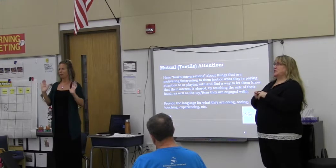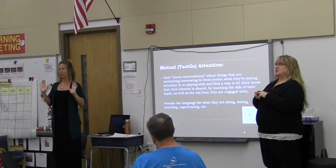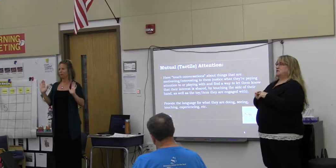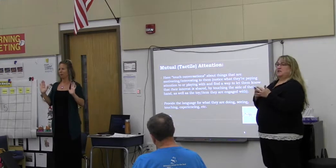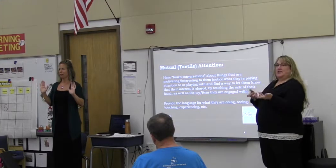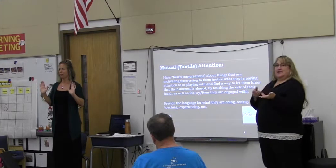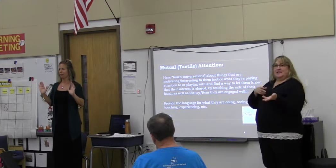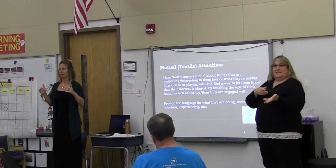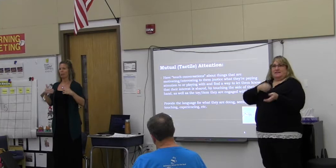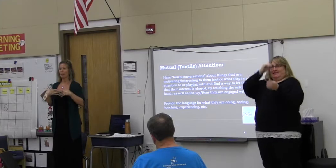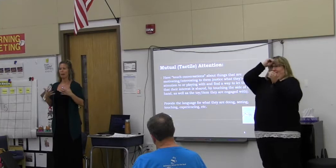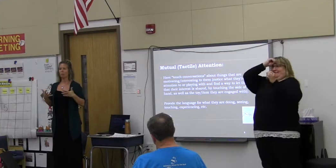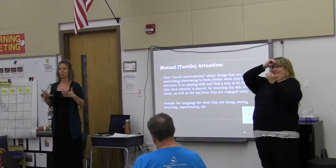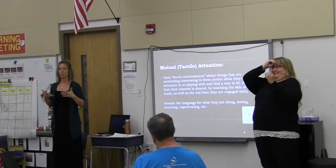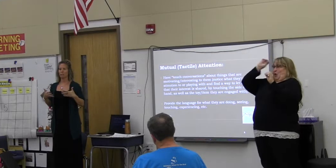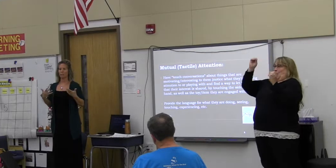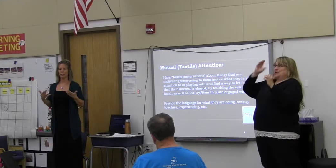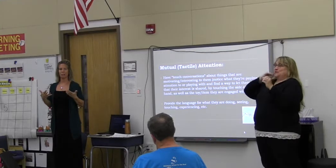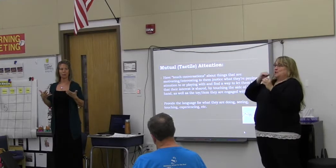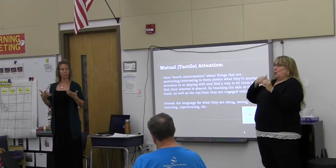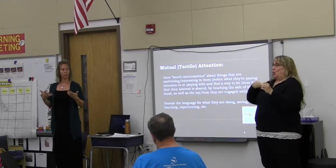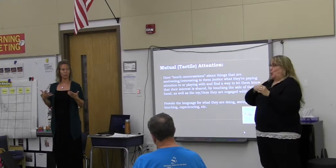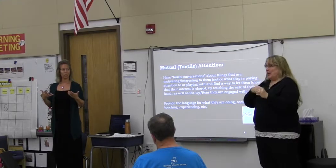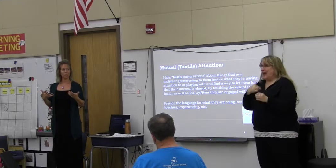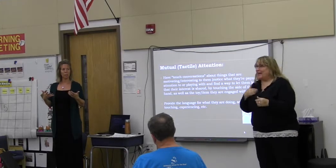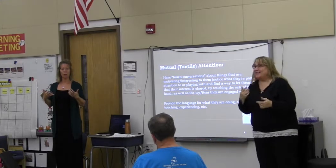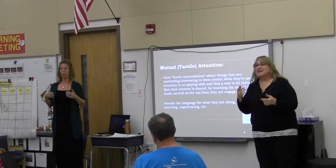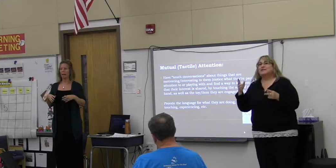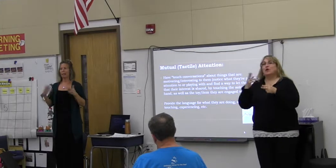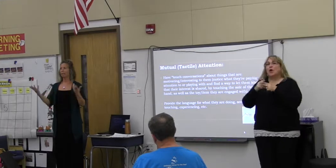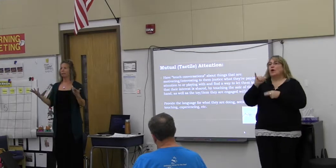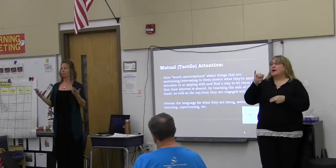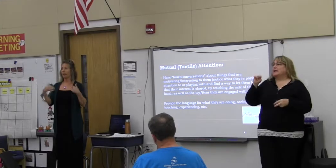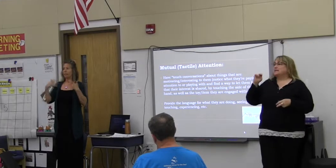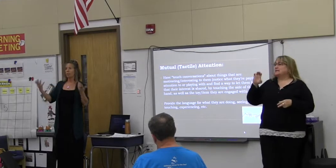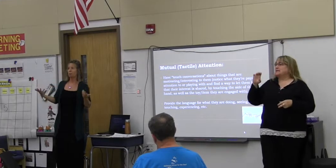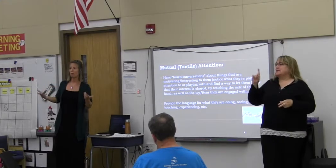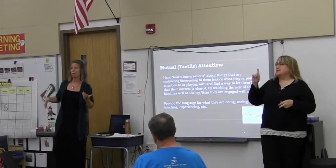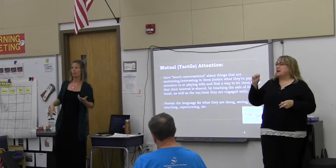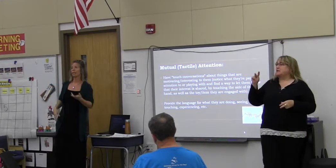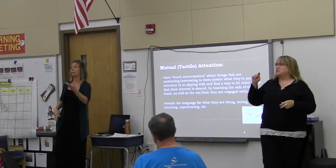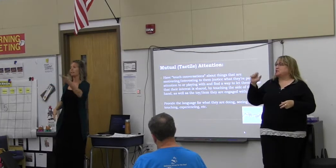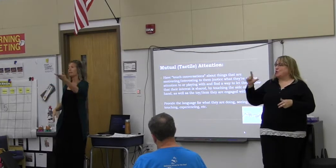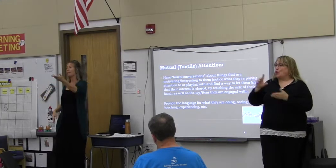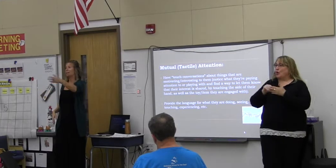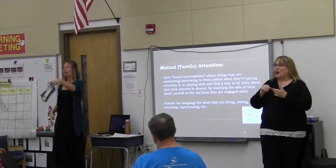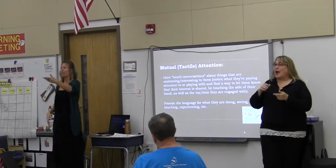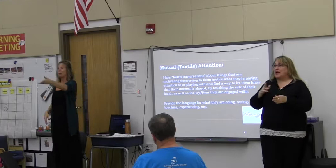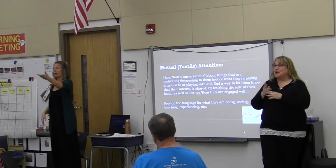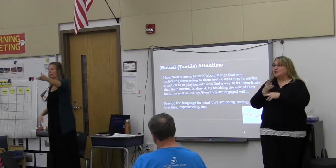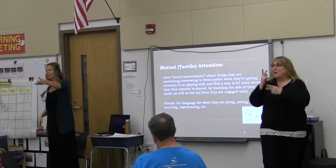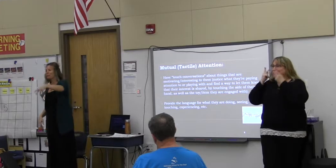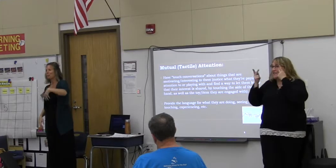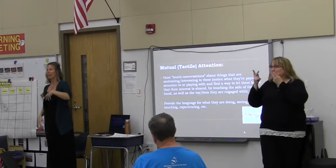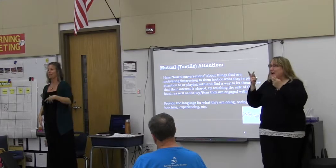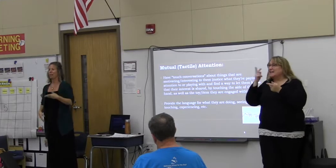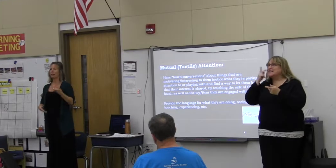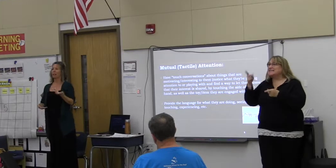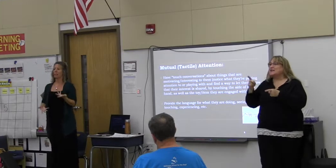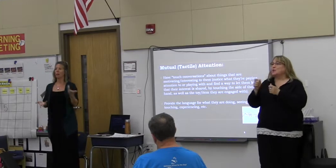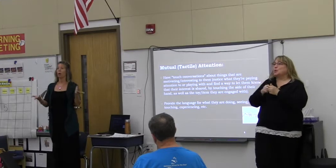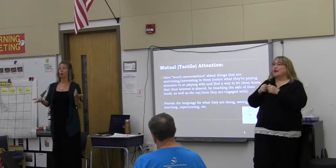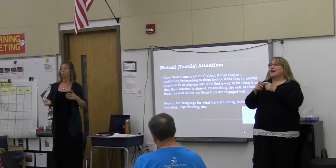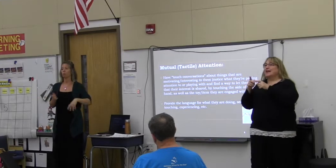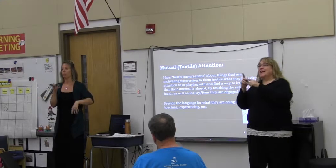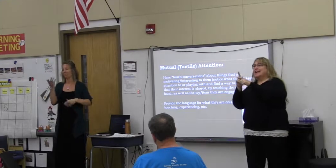don't have experiences. You know, we have what's called incidental learning, where I can use my vision. I can see, you know, what Katie's doing back there,